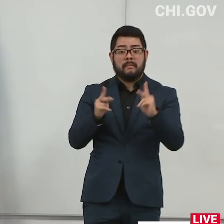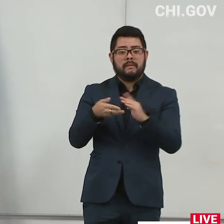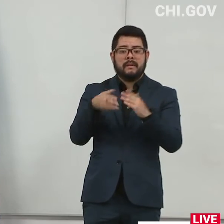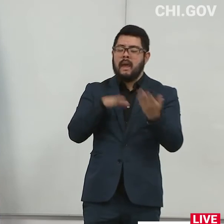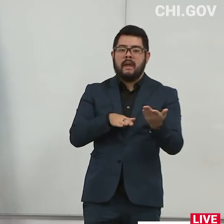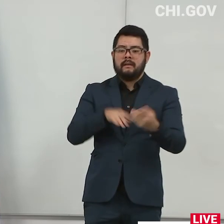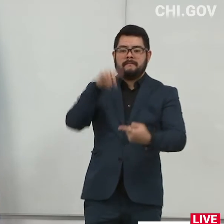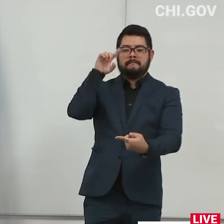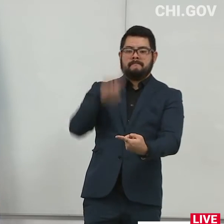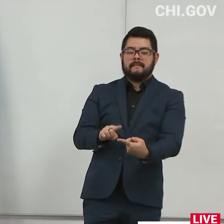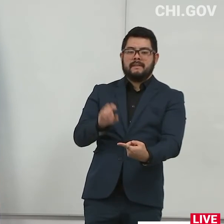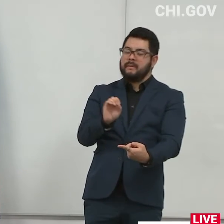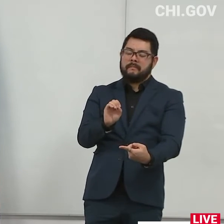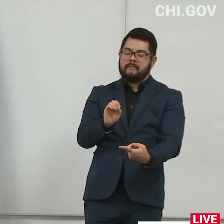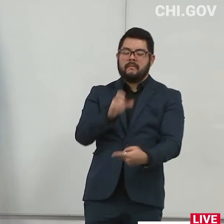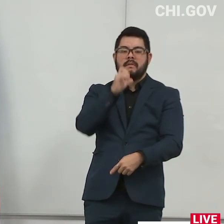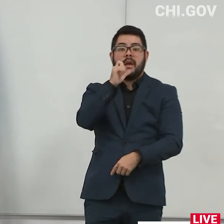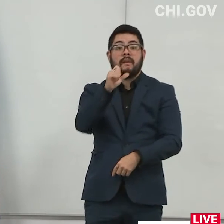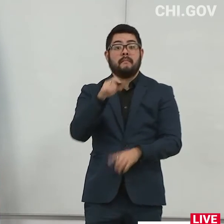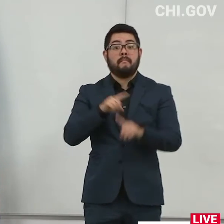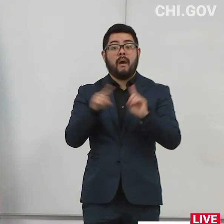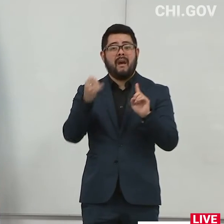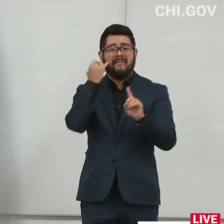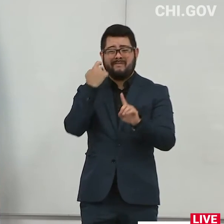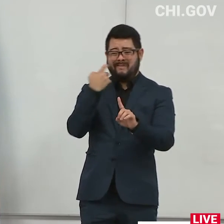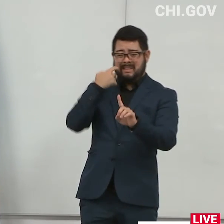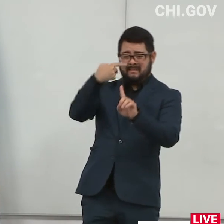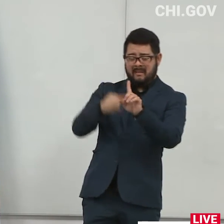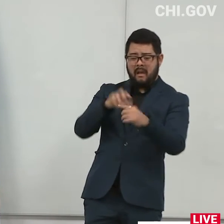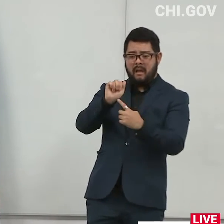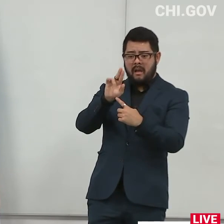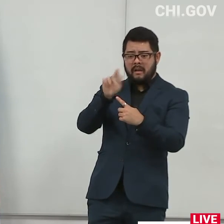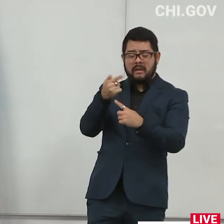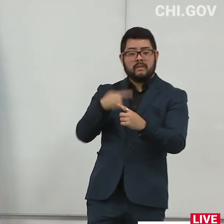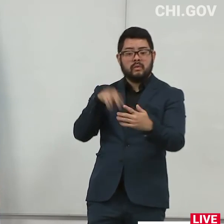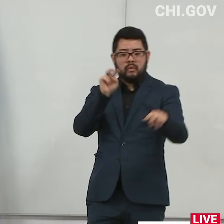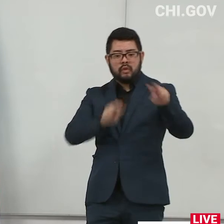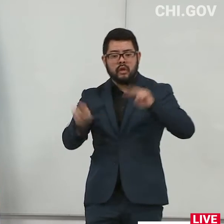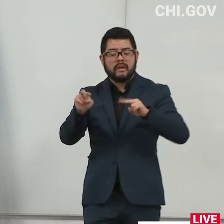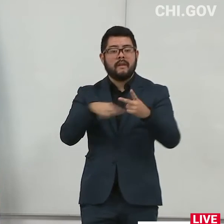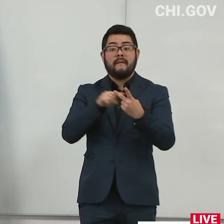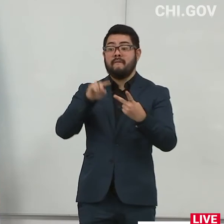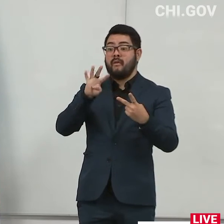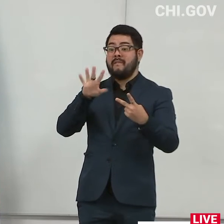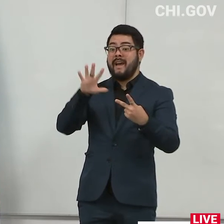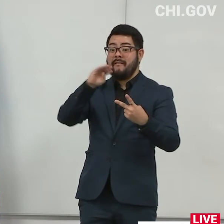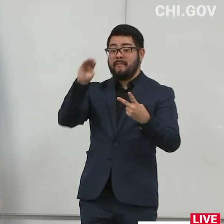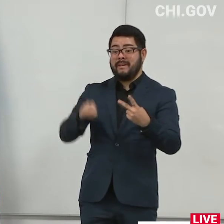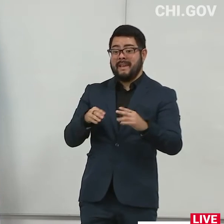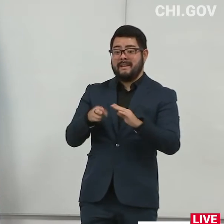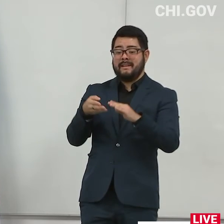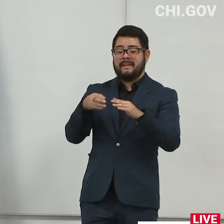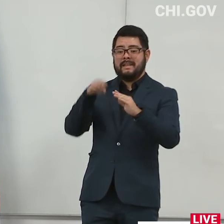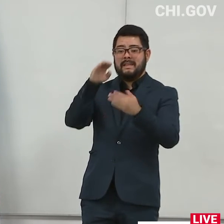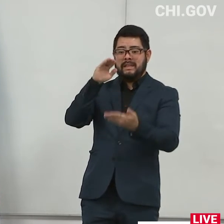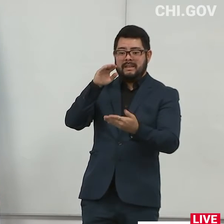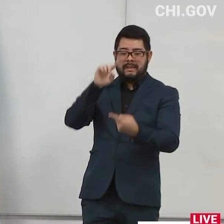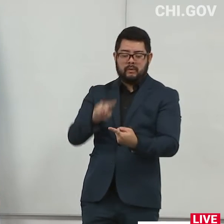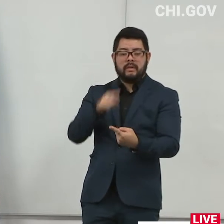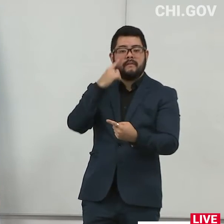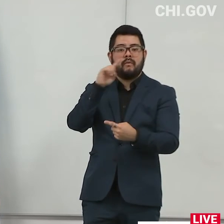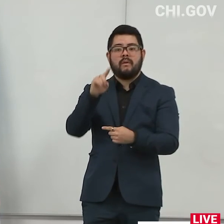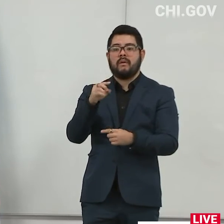for August, and looking at a 45% decrease in homicides, a 15% decrease in